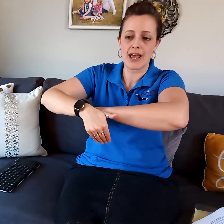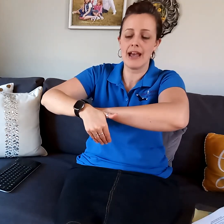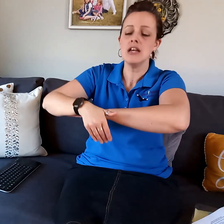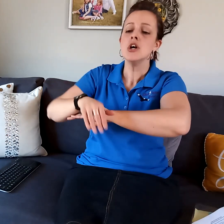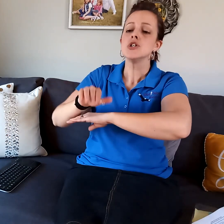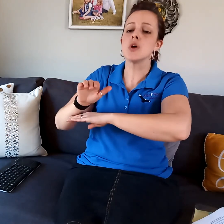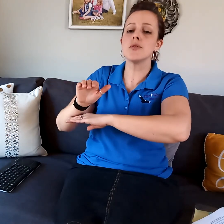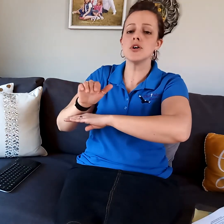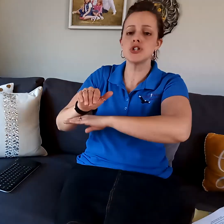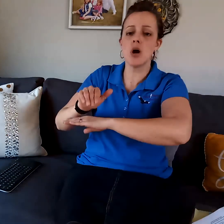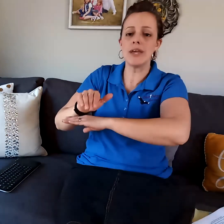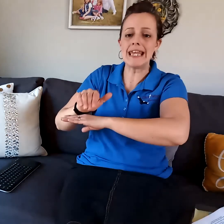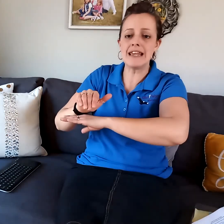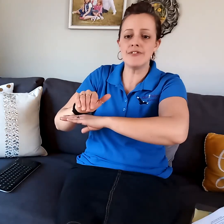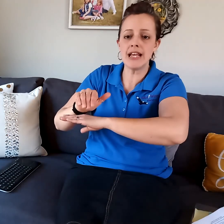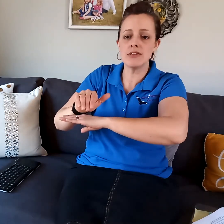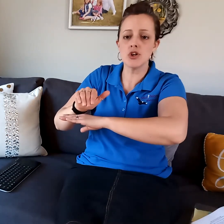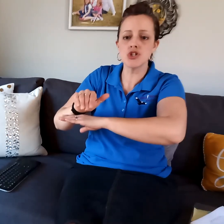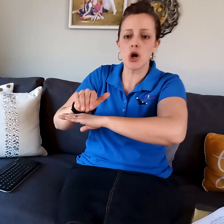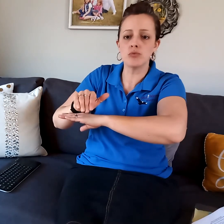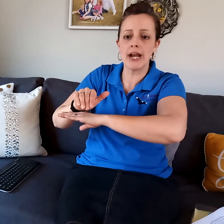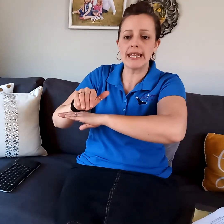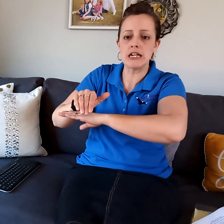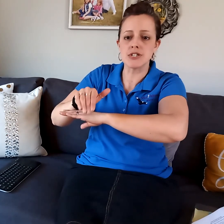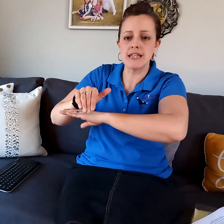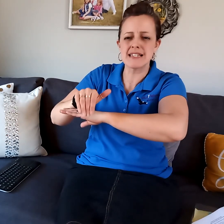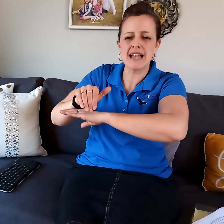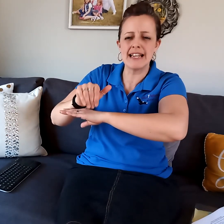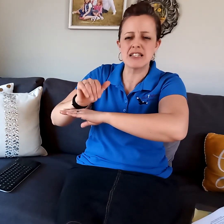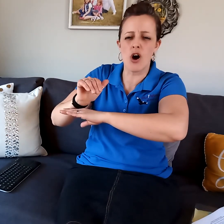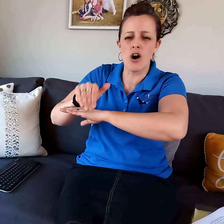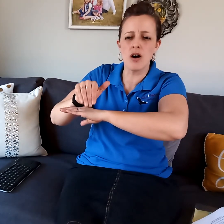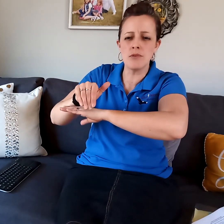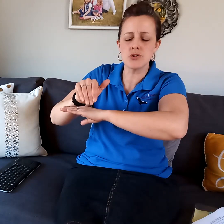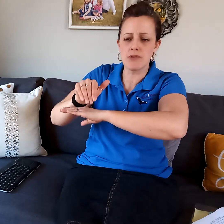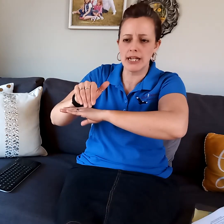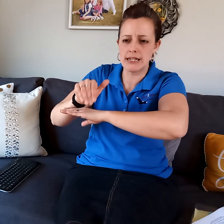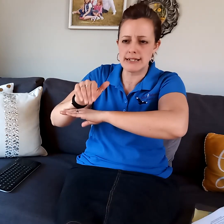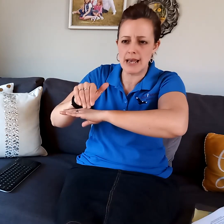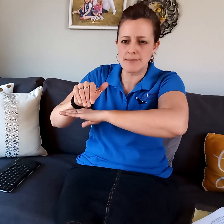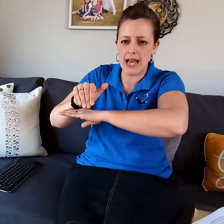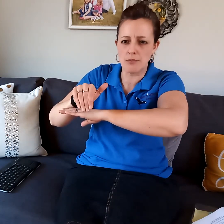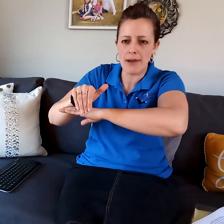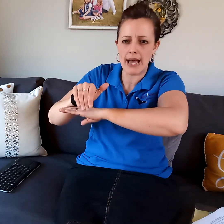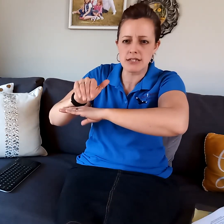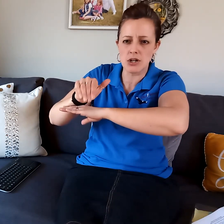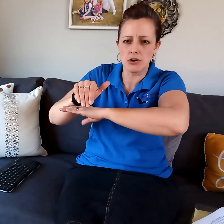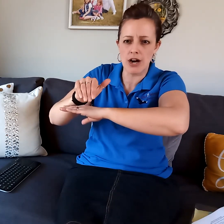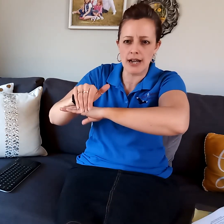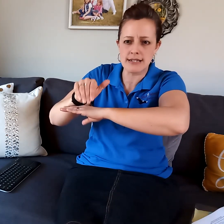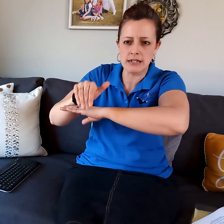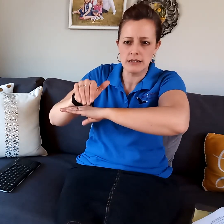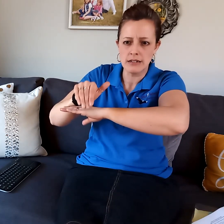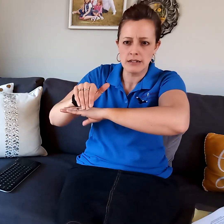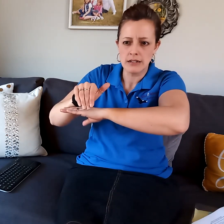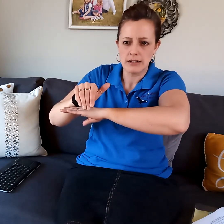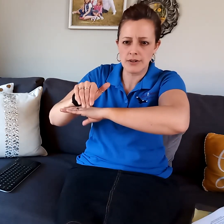Okay? So they'll show evening, they'll show right here. See, the sun is almost ready to dip down past the horizon.